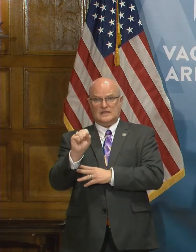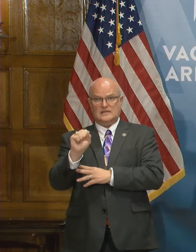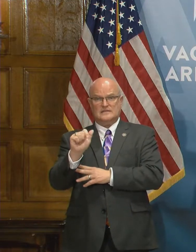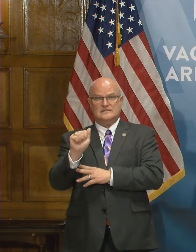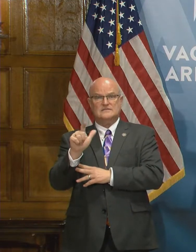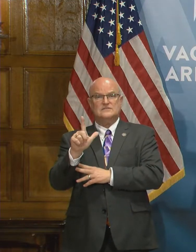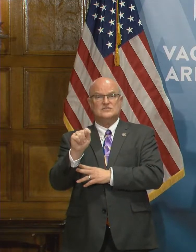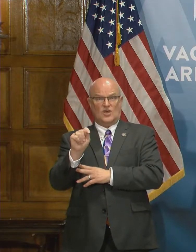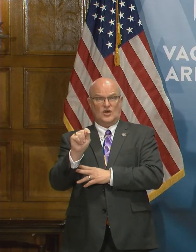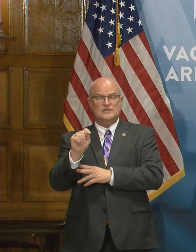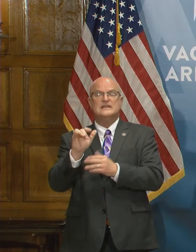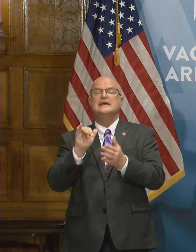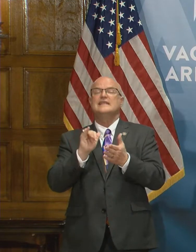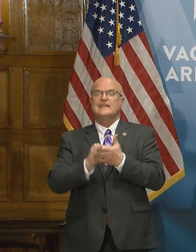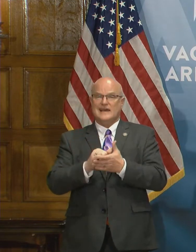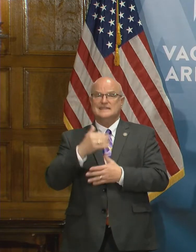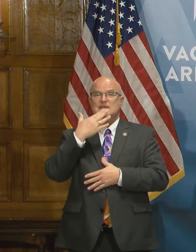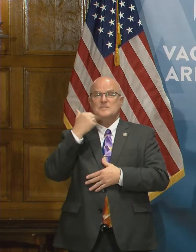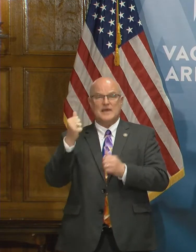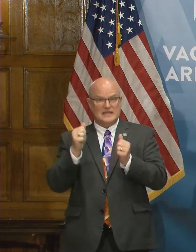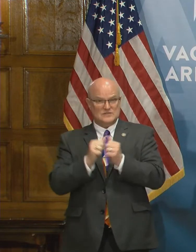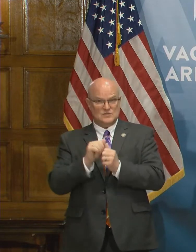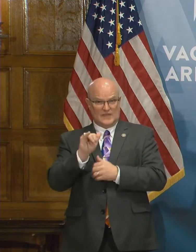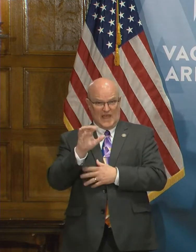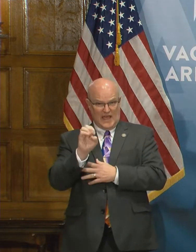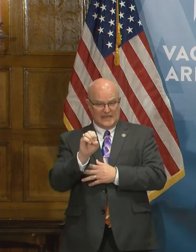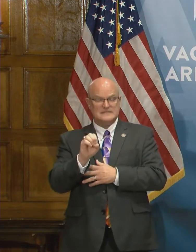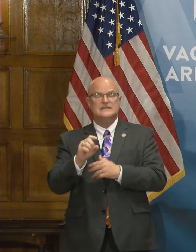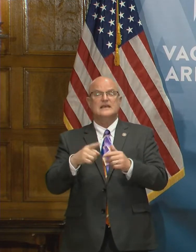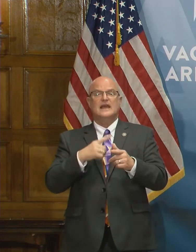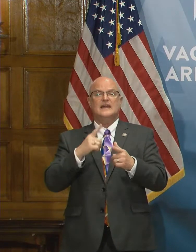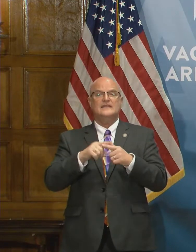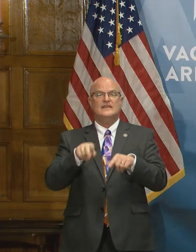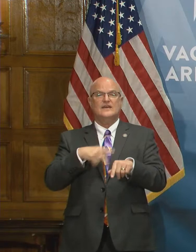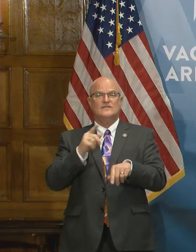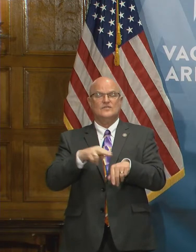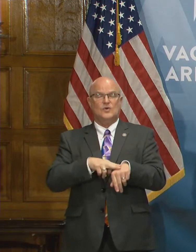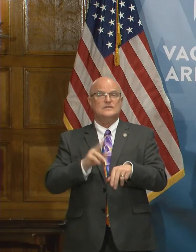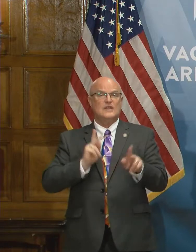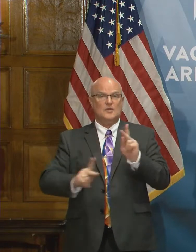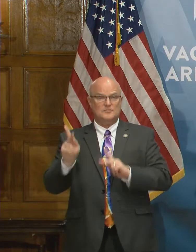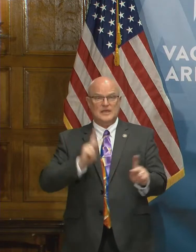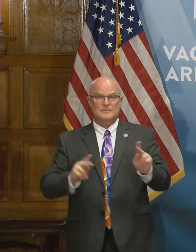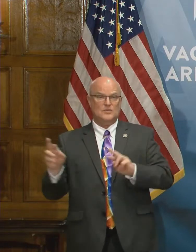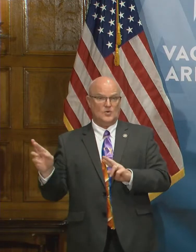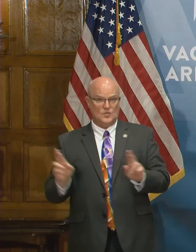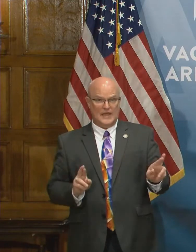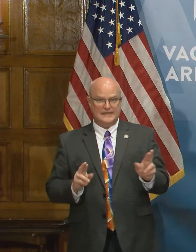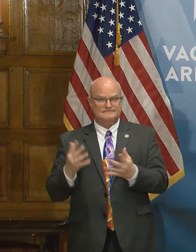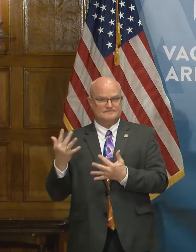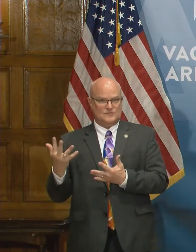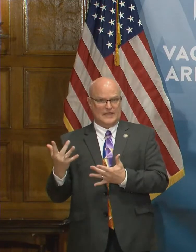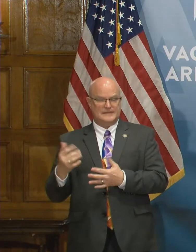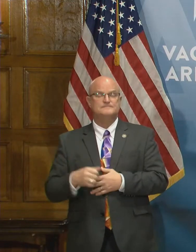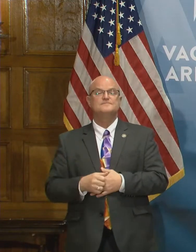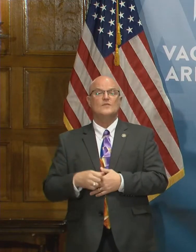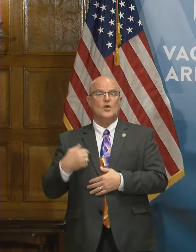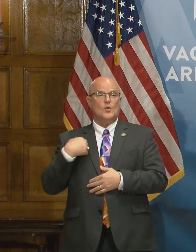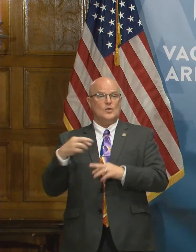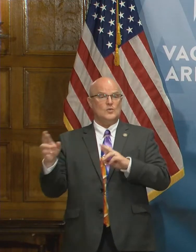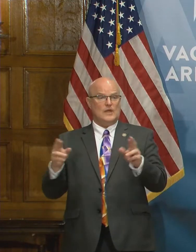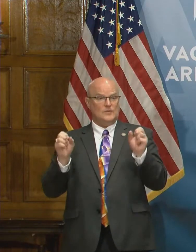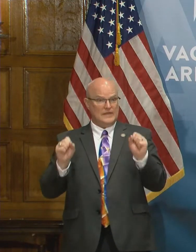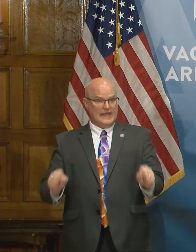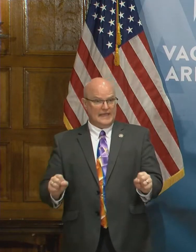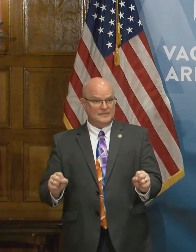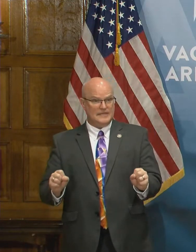the better method with this system coming in. And then, of course, our personnel are in place. So we're as ready as we